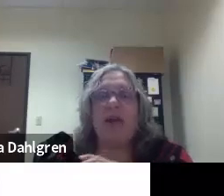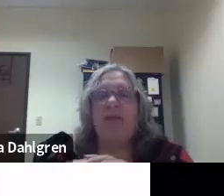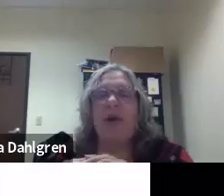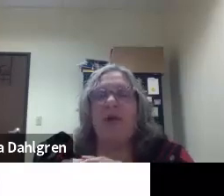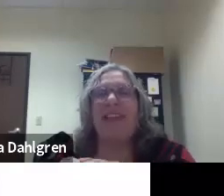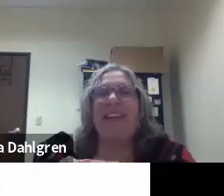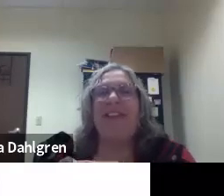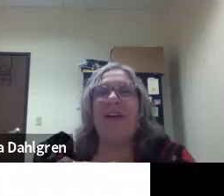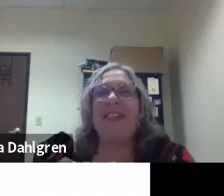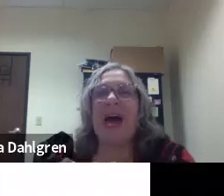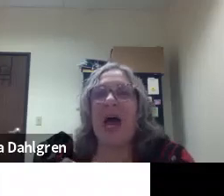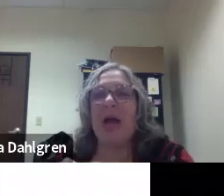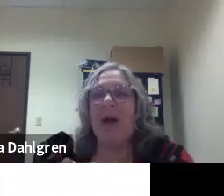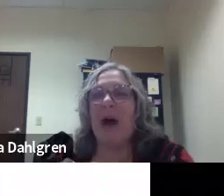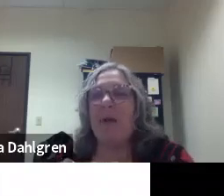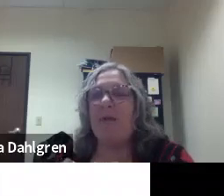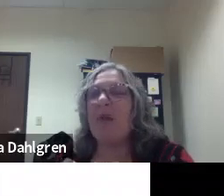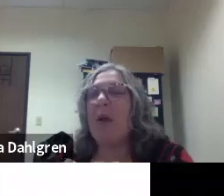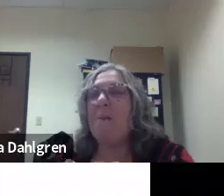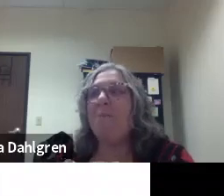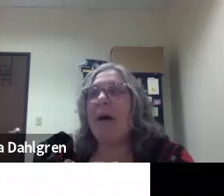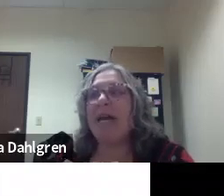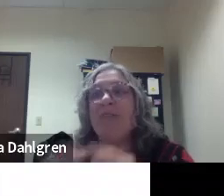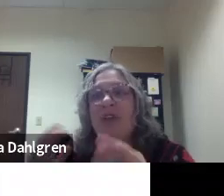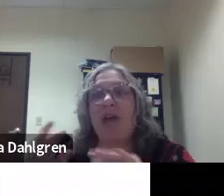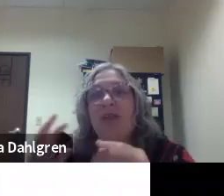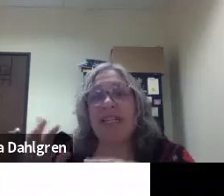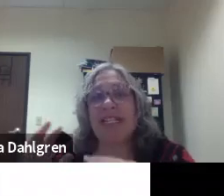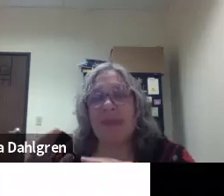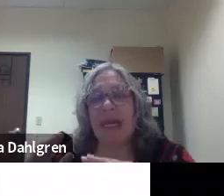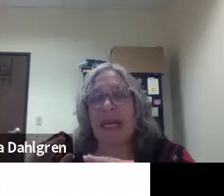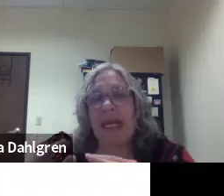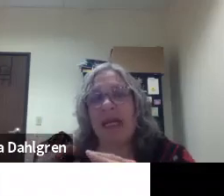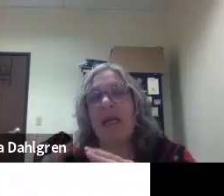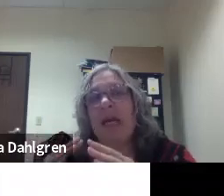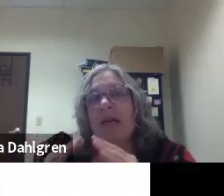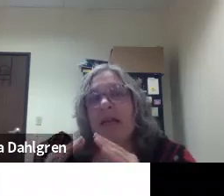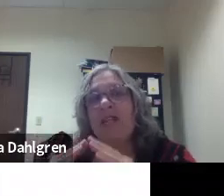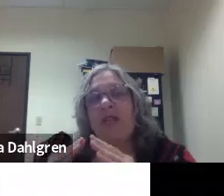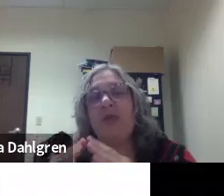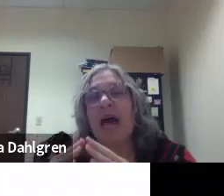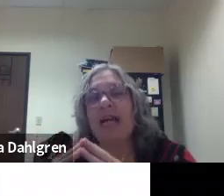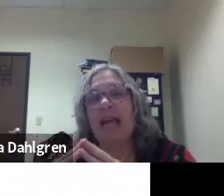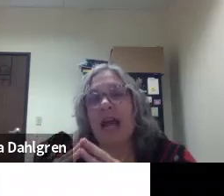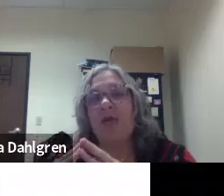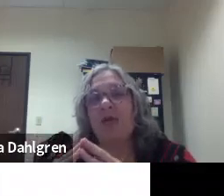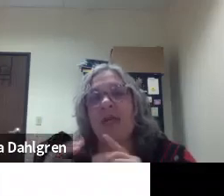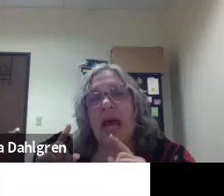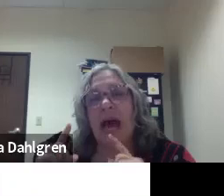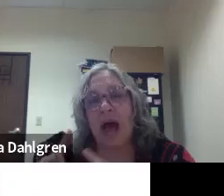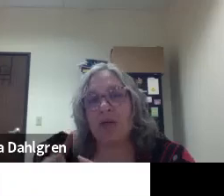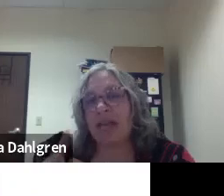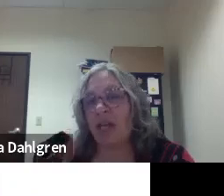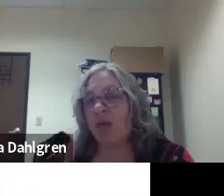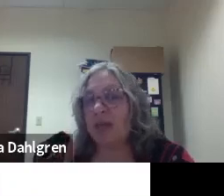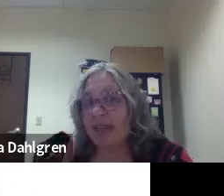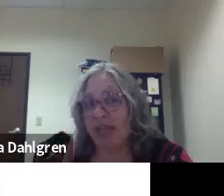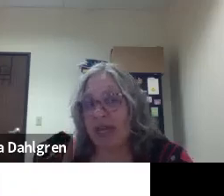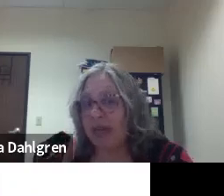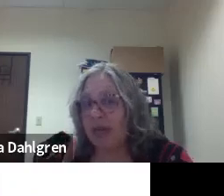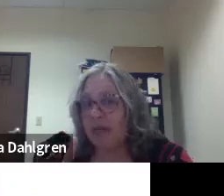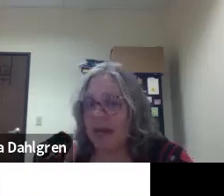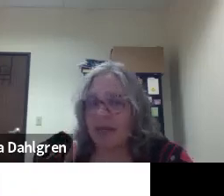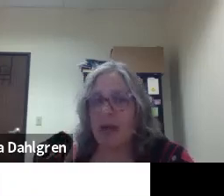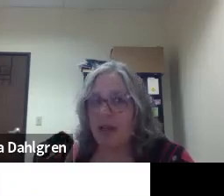talk about it for a really long time. But generally speaking, they do not count a house that you